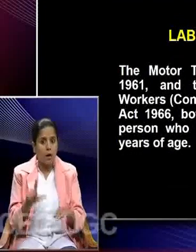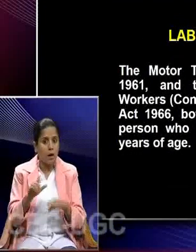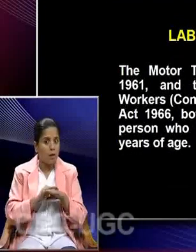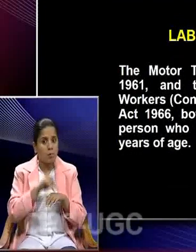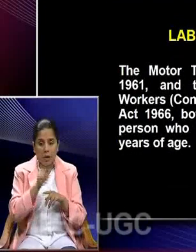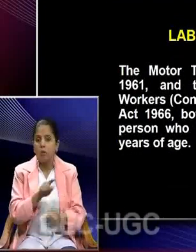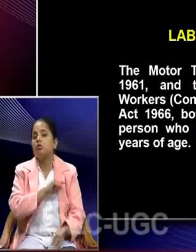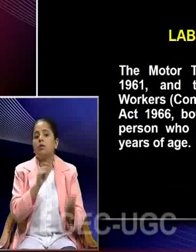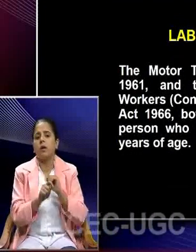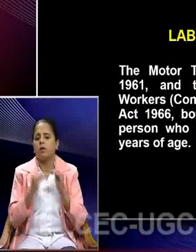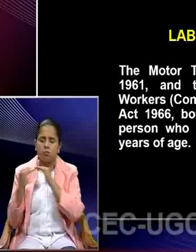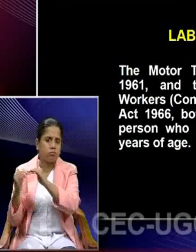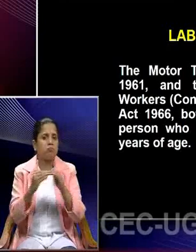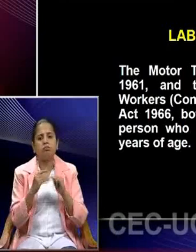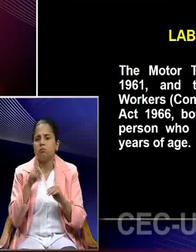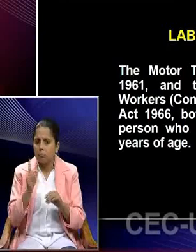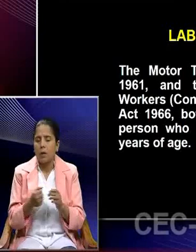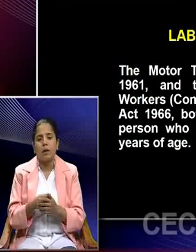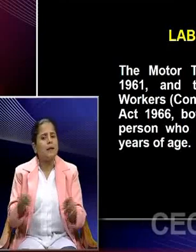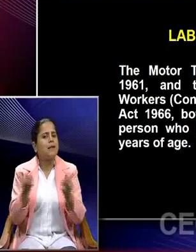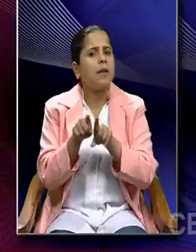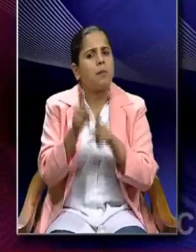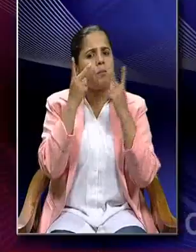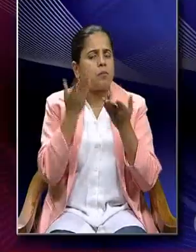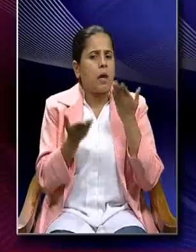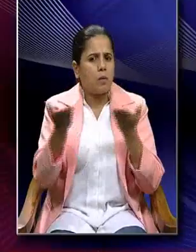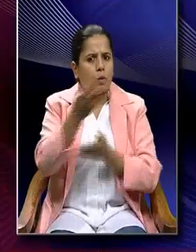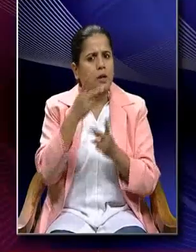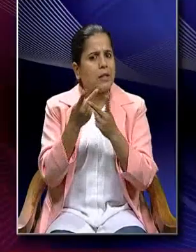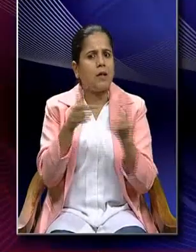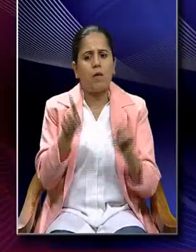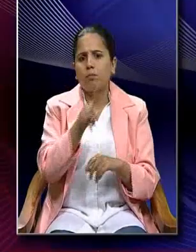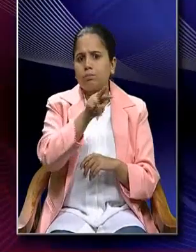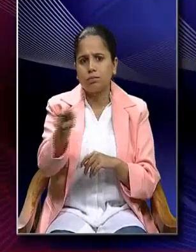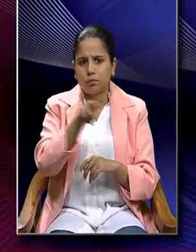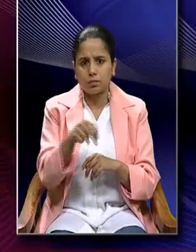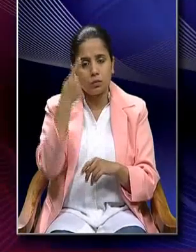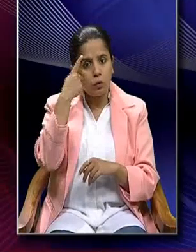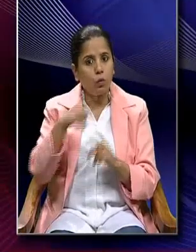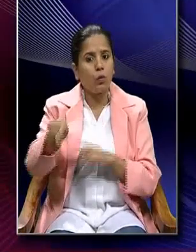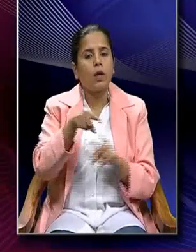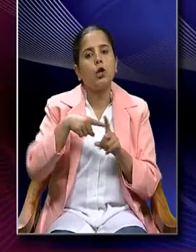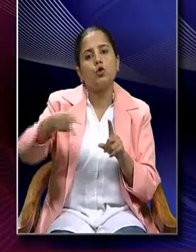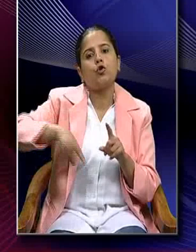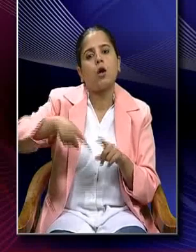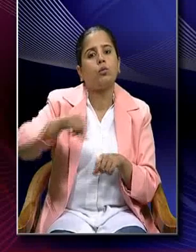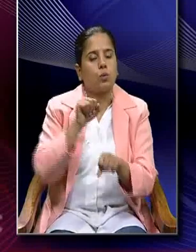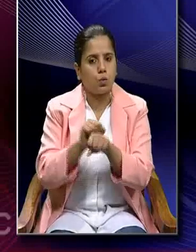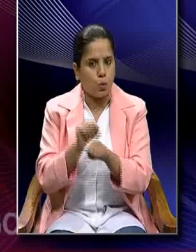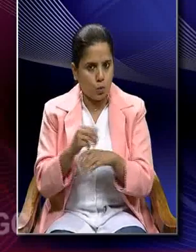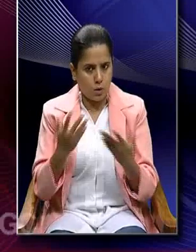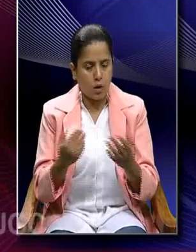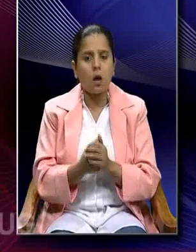it and have a uniform act. Likewise, you may have a different definition for transport workers